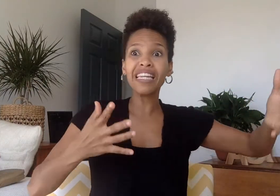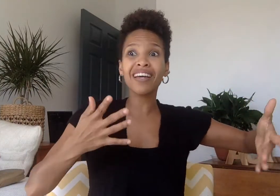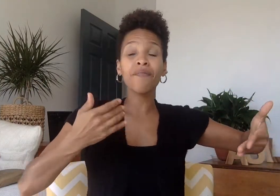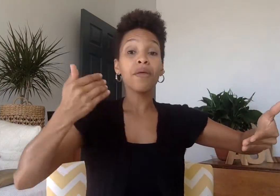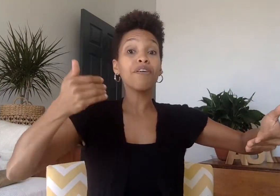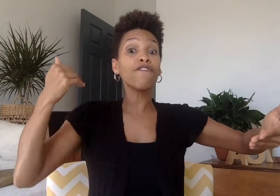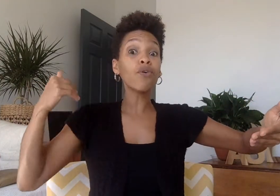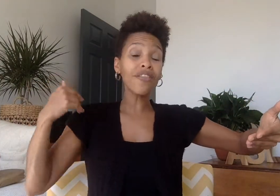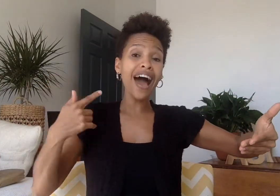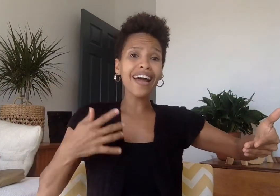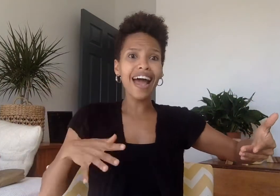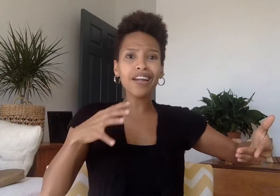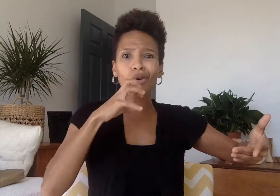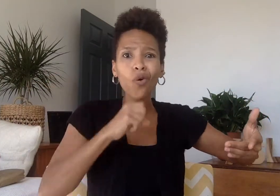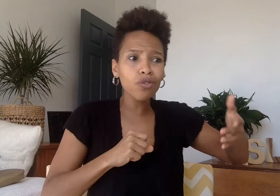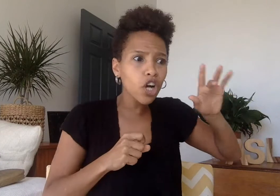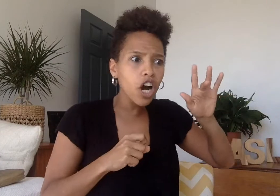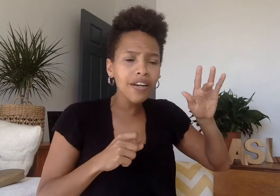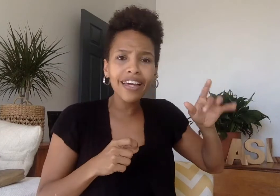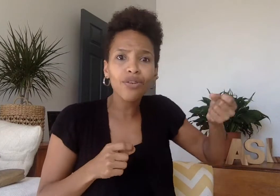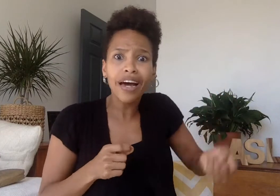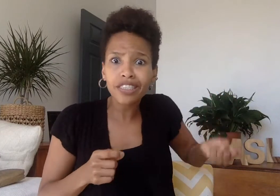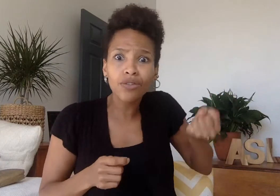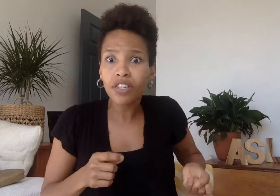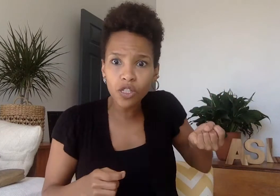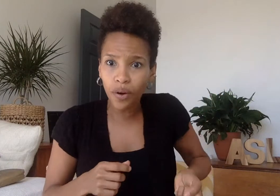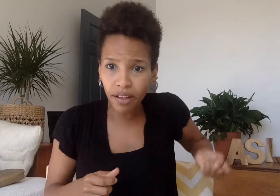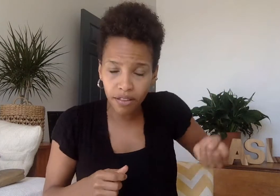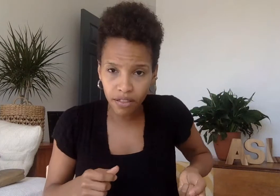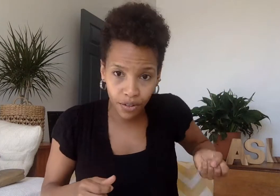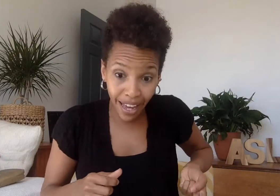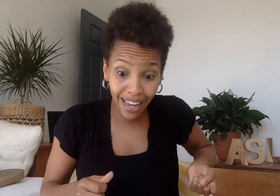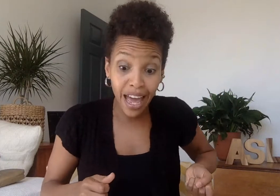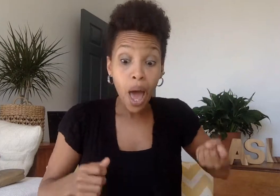meaning before that I had an old car that you had to do this with, okay?